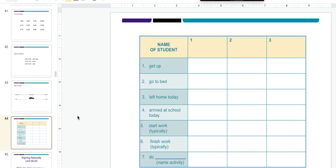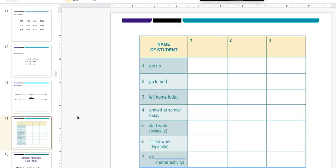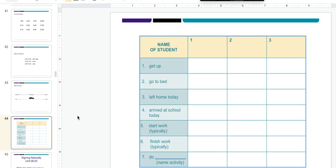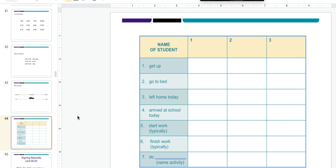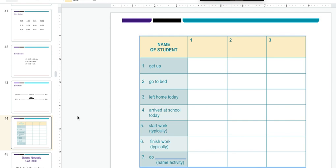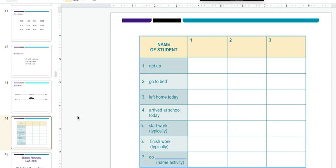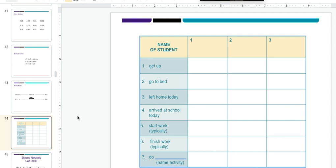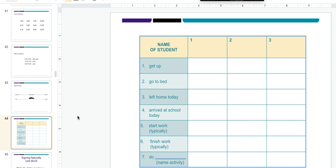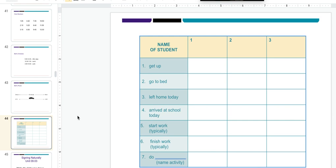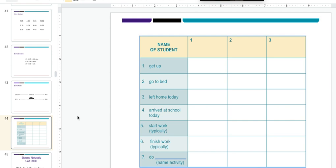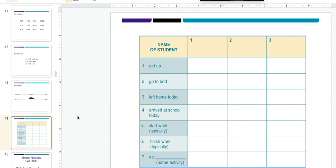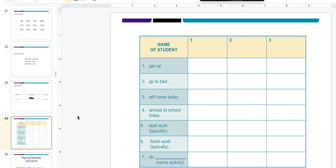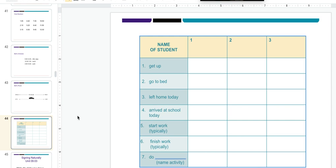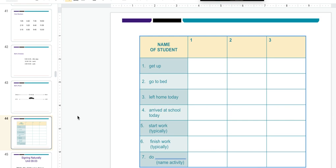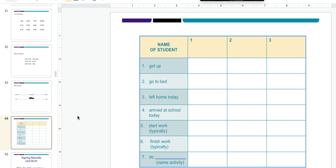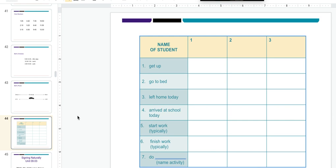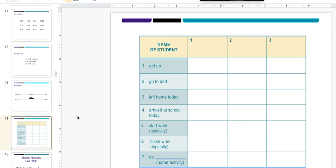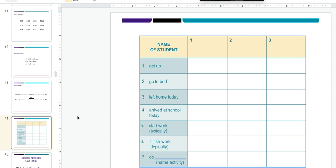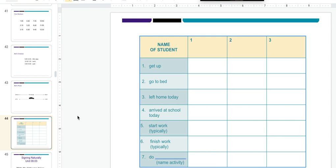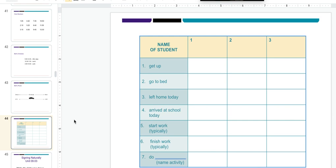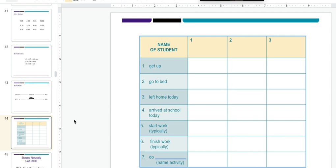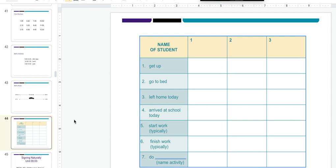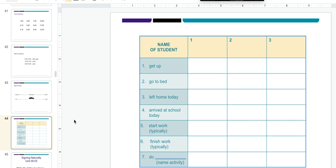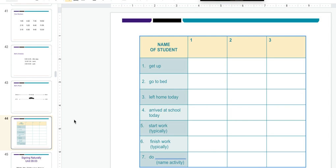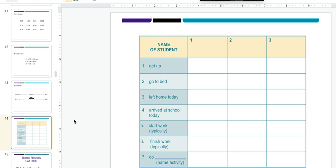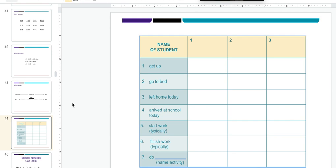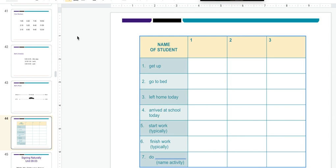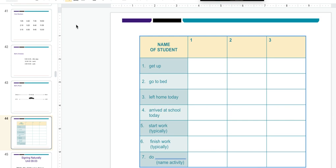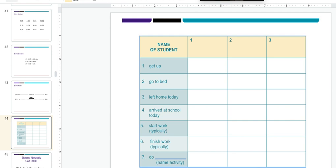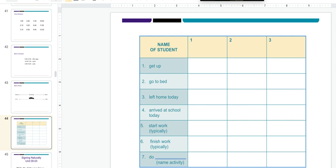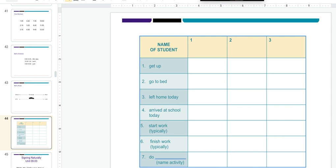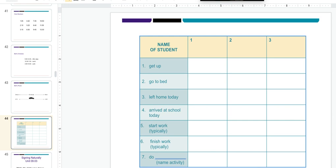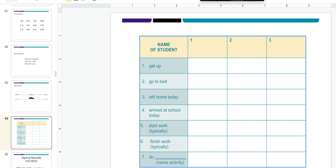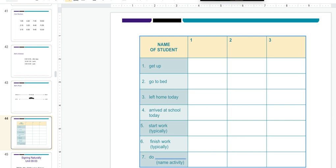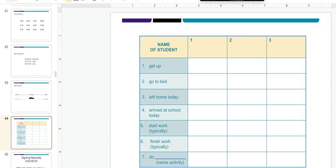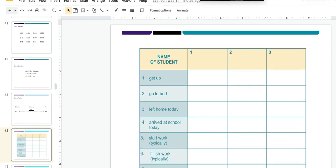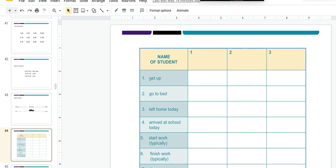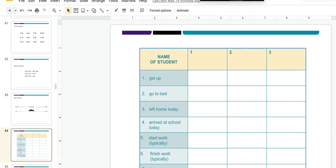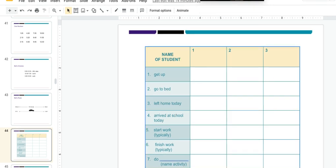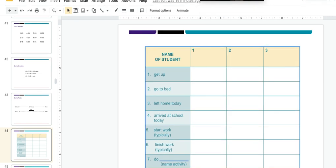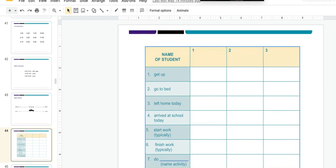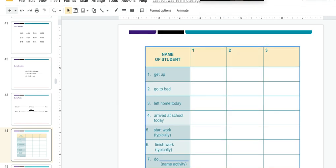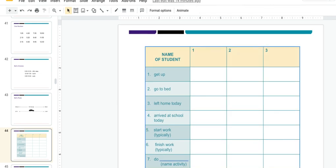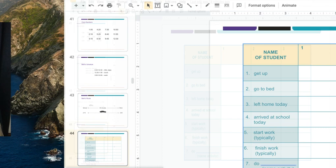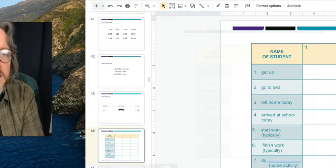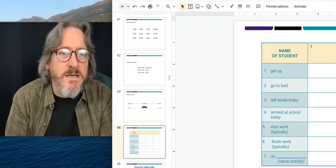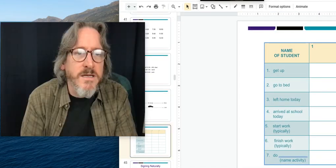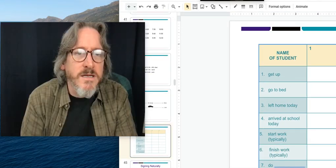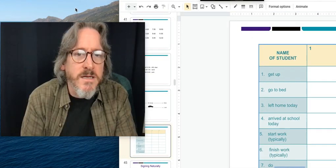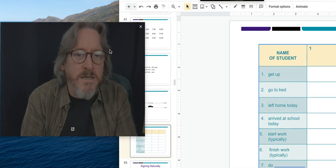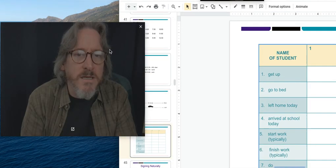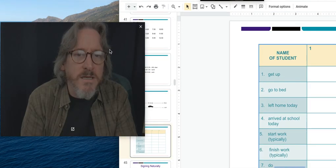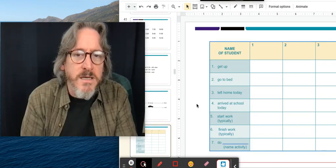Okay. Well, that's a picture. So I can't change it.